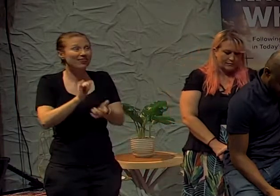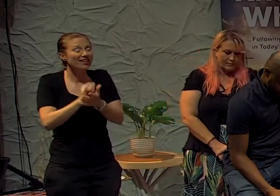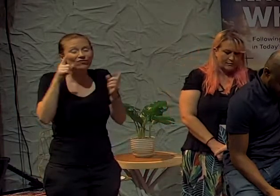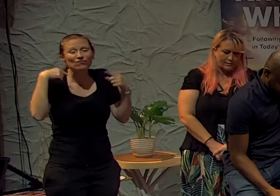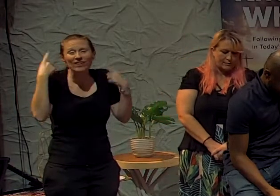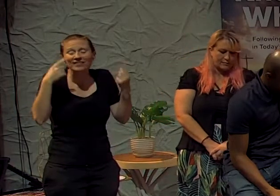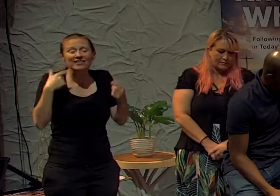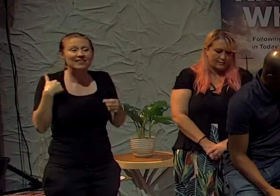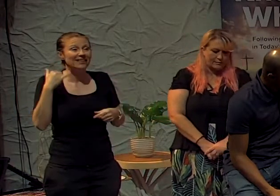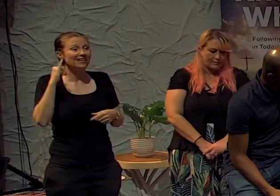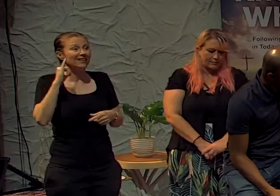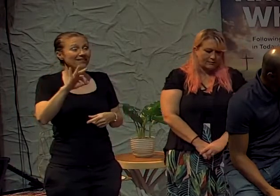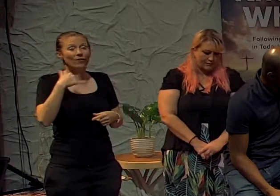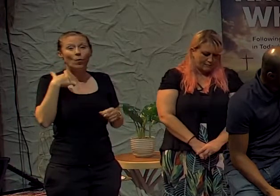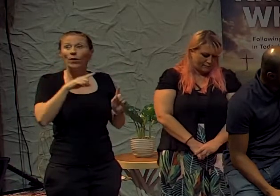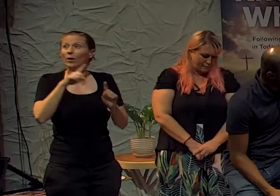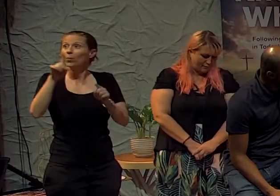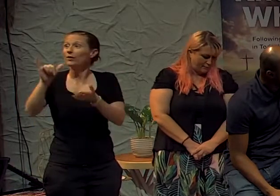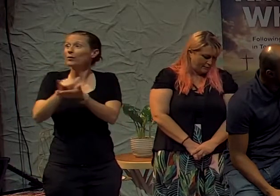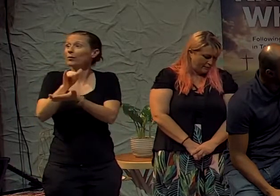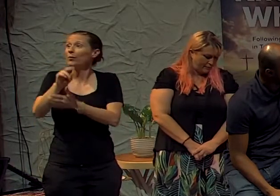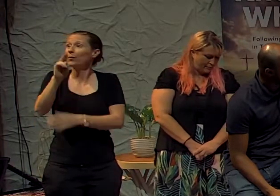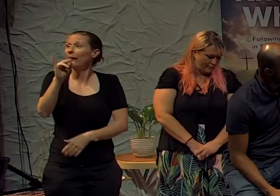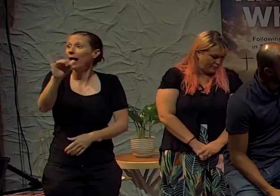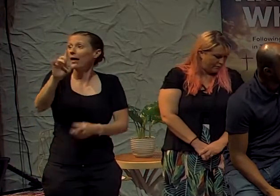Even if we had to go to Manhattan to meet some of them. So,